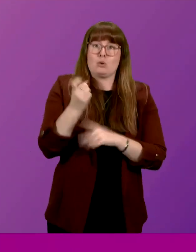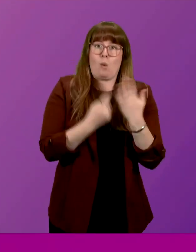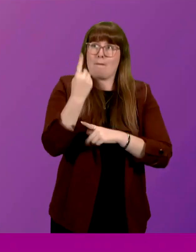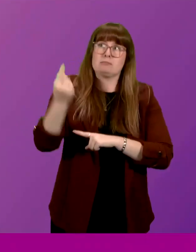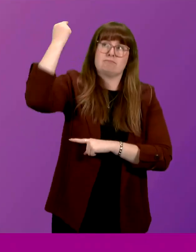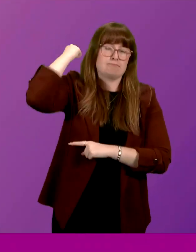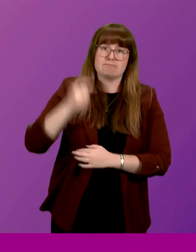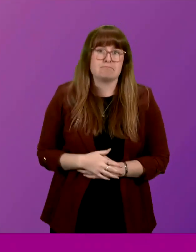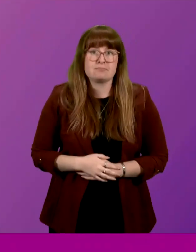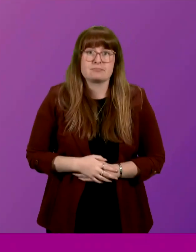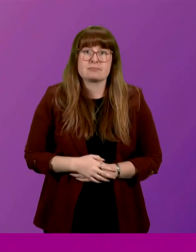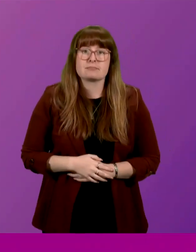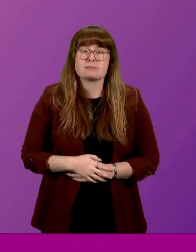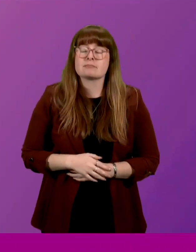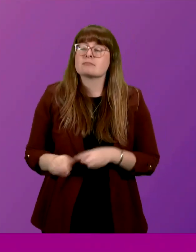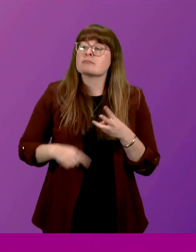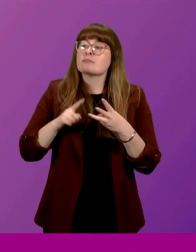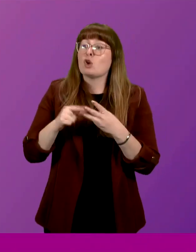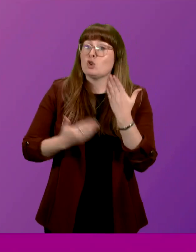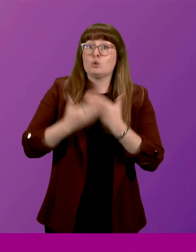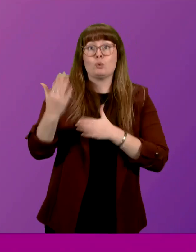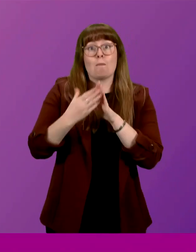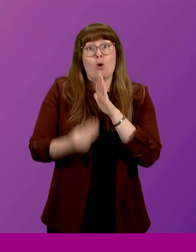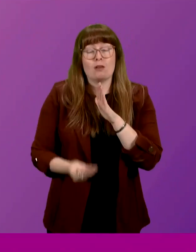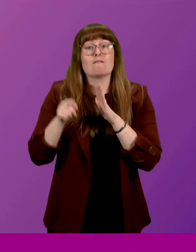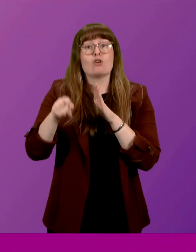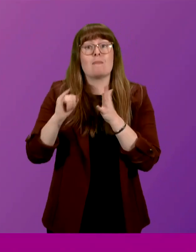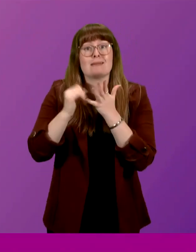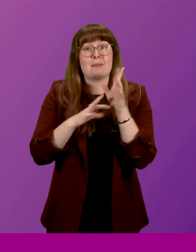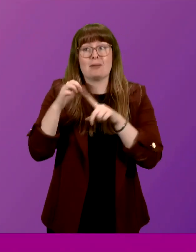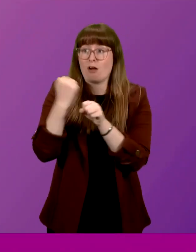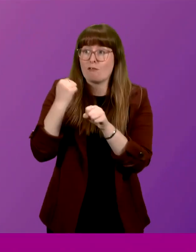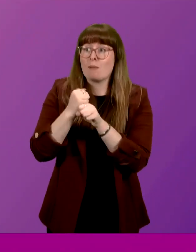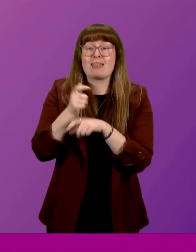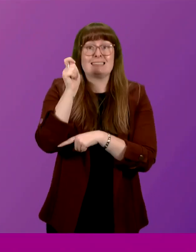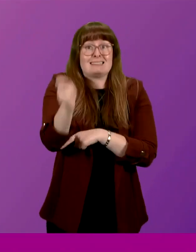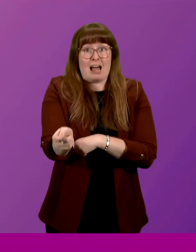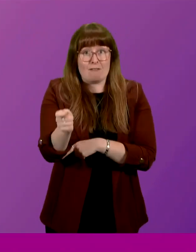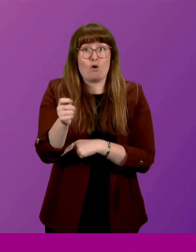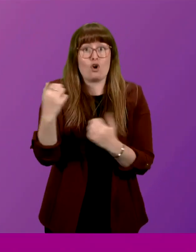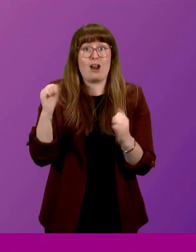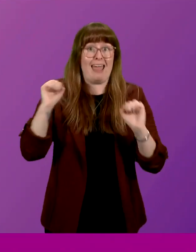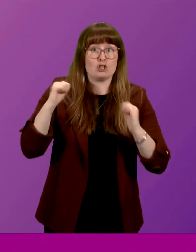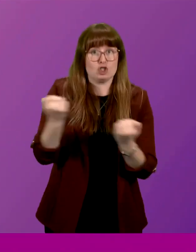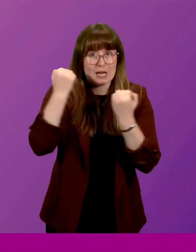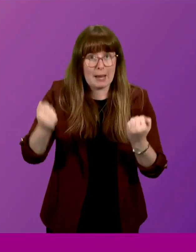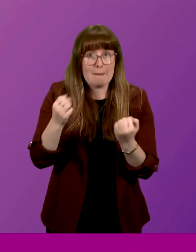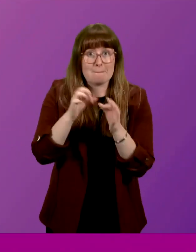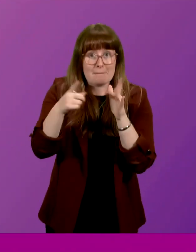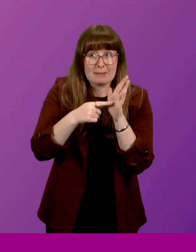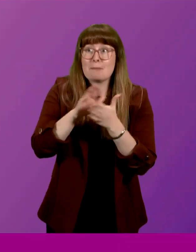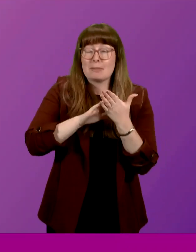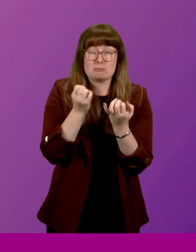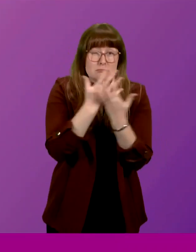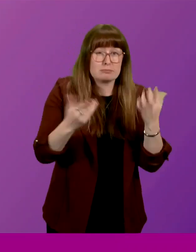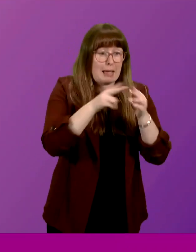Roddick. New modelling by this SNP government shows that a social tariff on energy bills could lift more than 200,000 Scottish